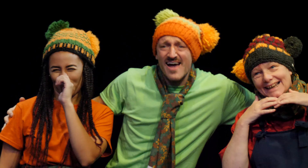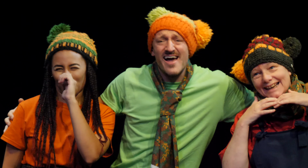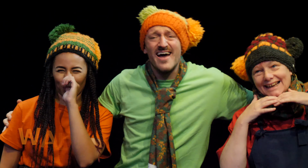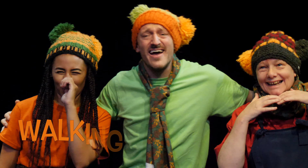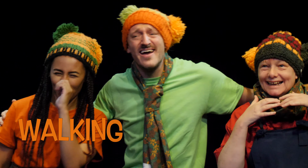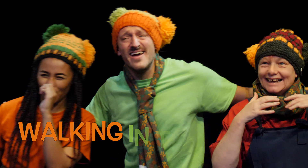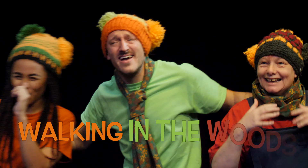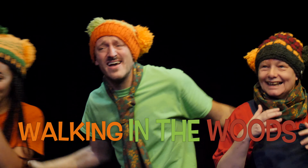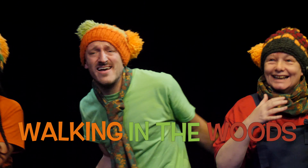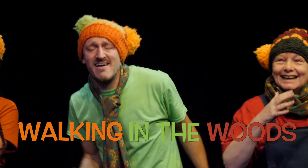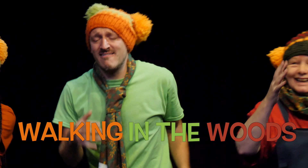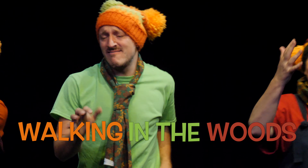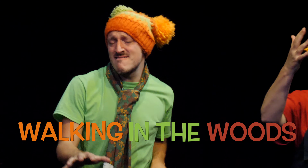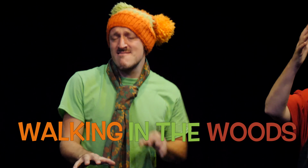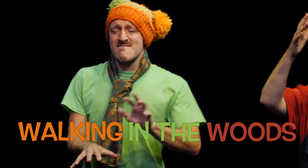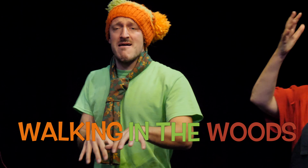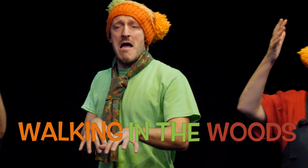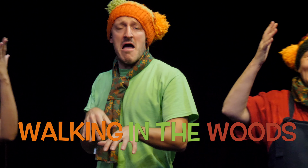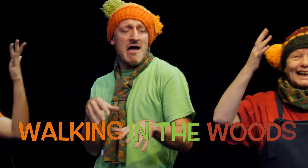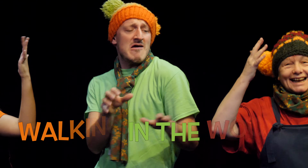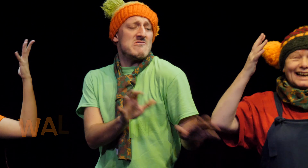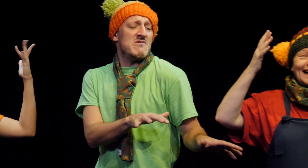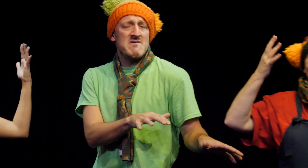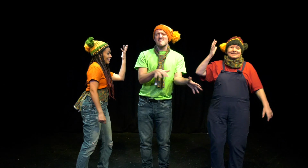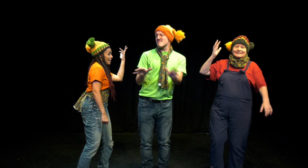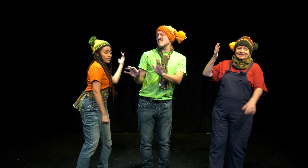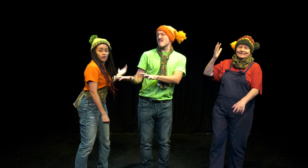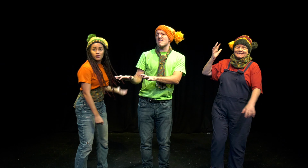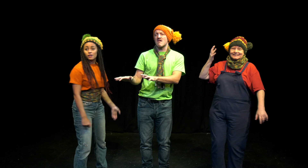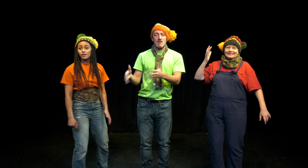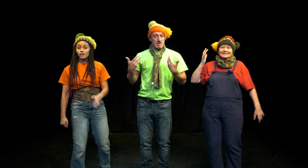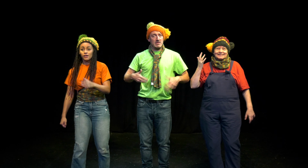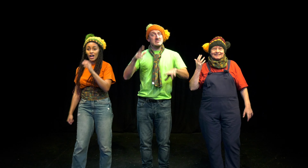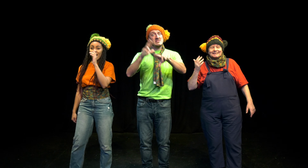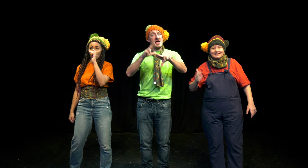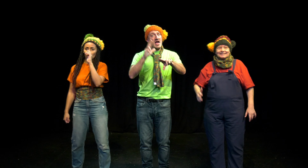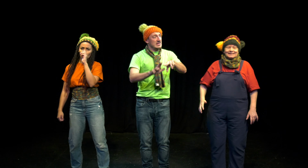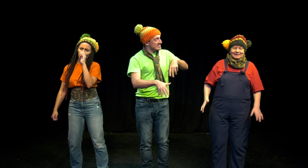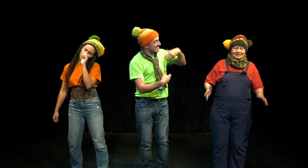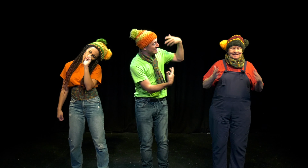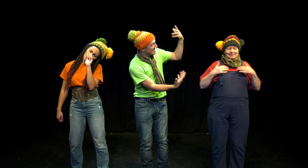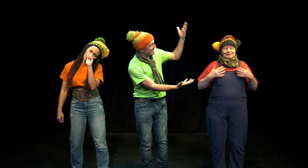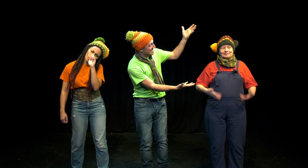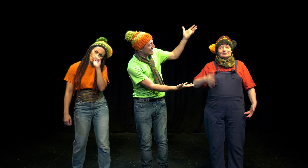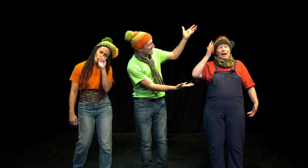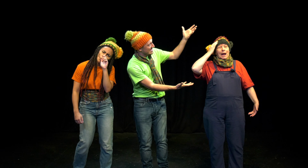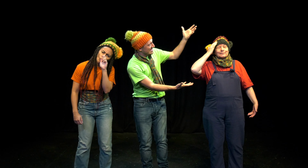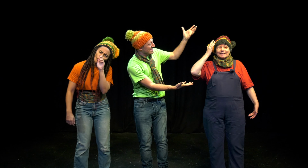Walking in the woods without a care, Daddy, Mommy and